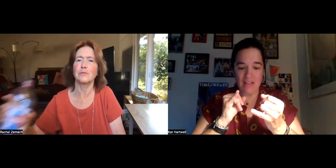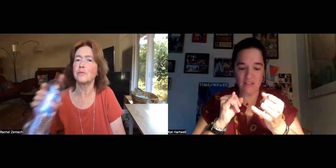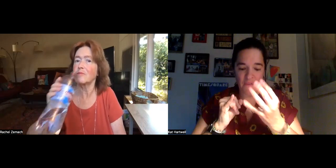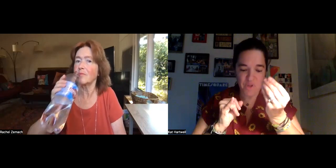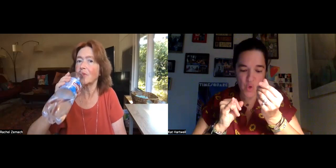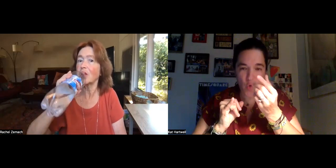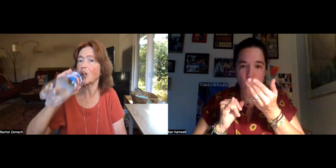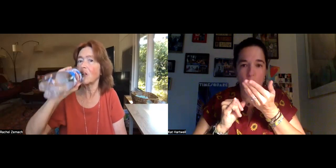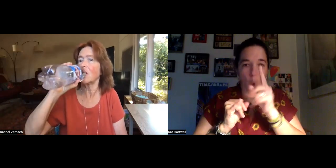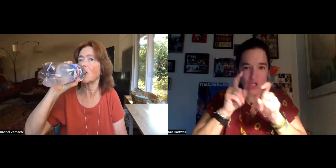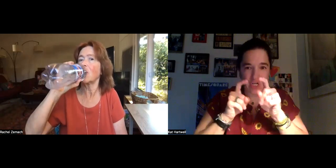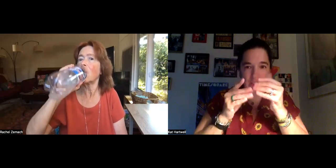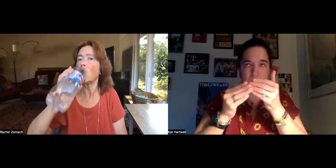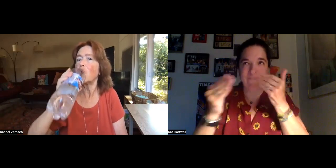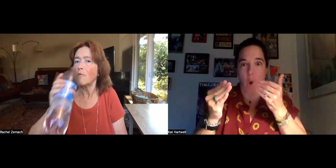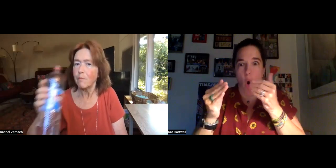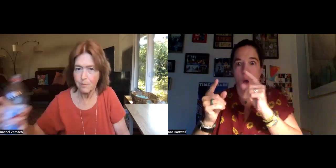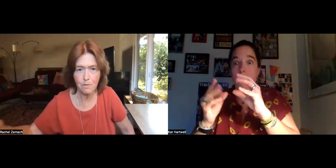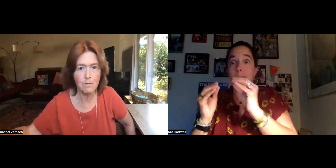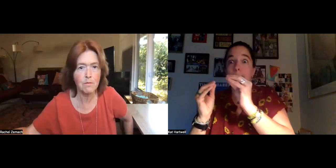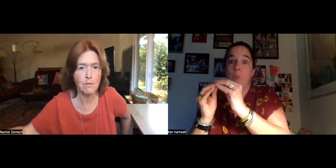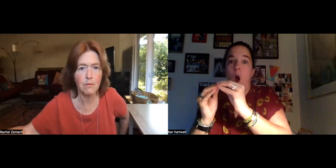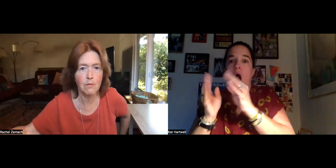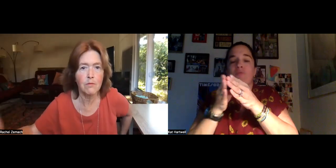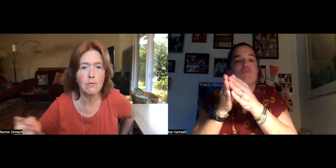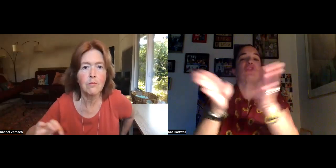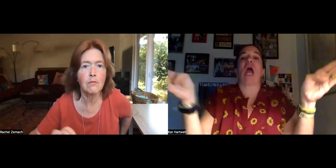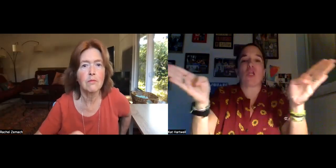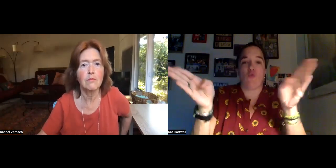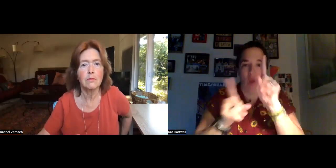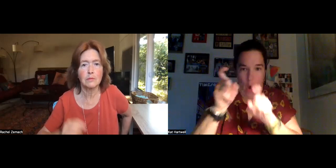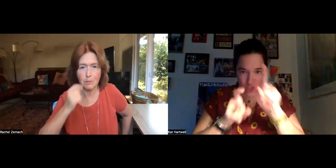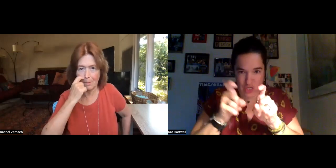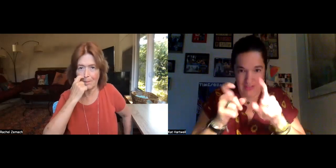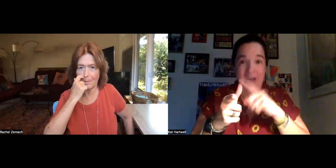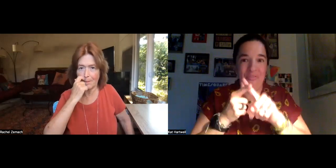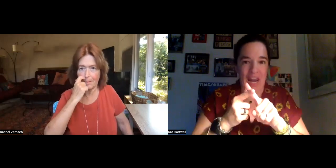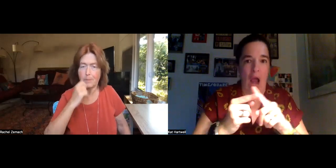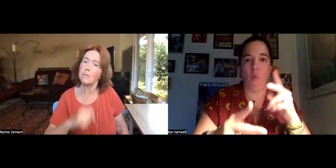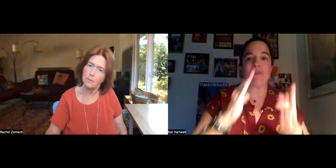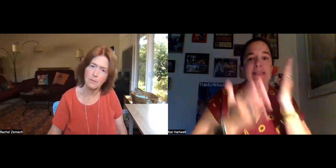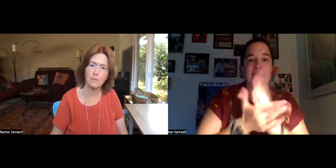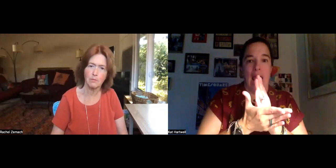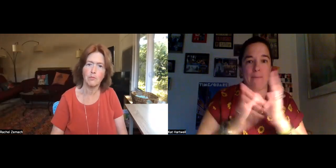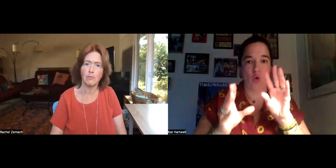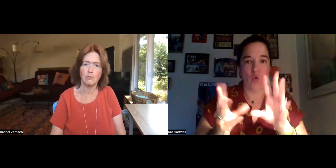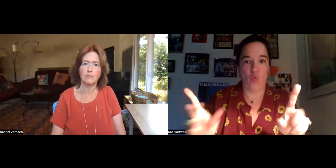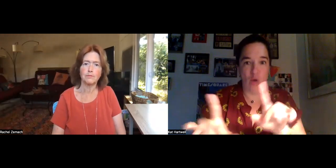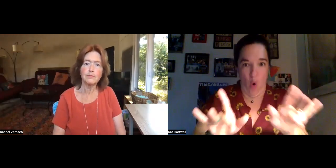last blue question before general question, then I will stop